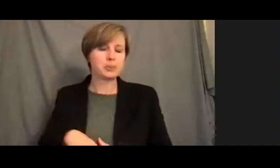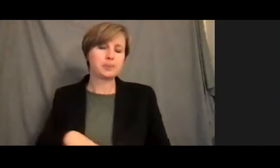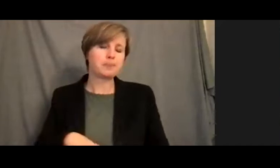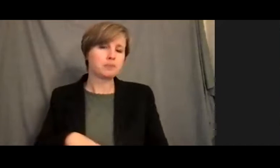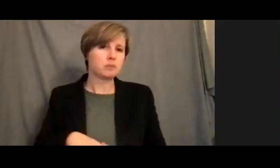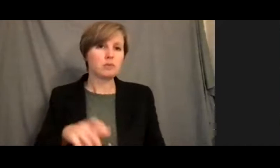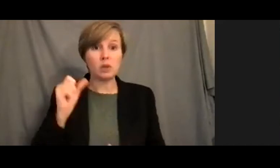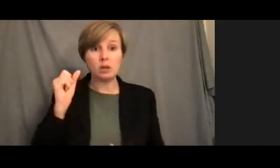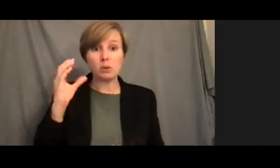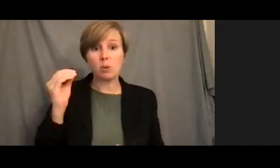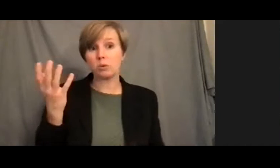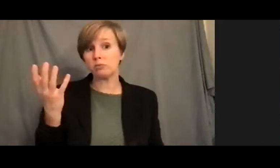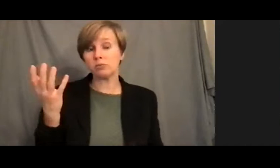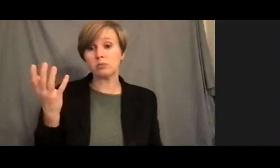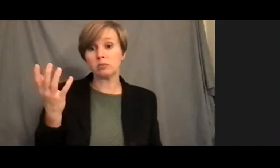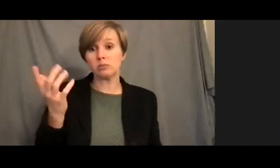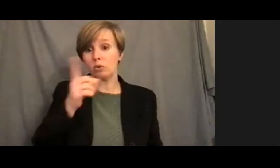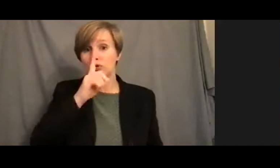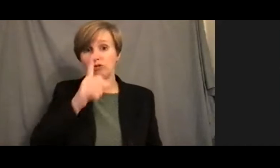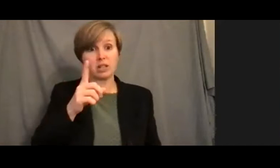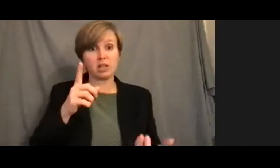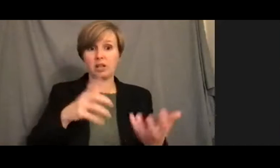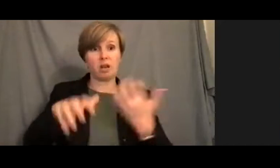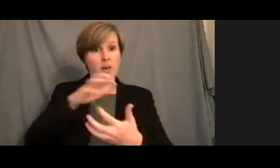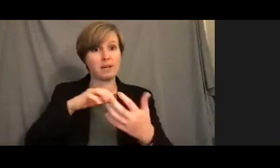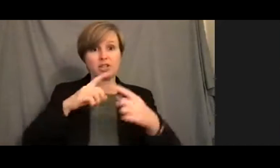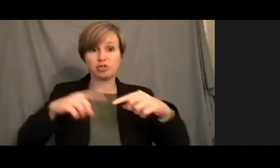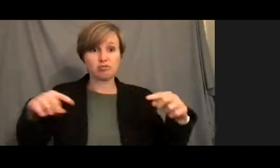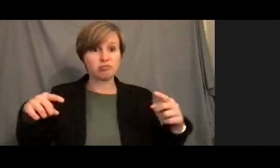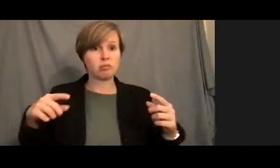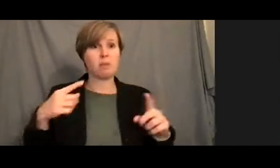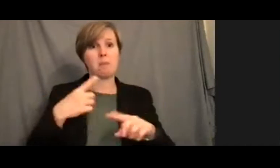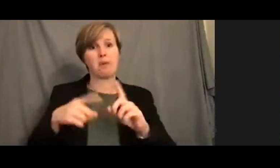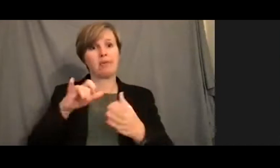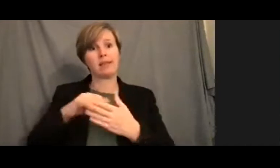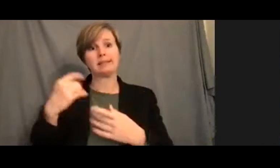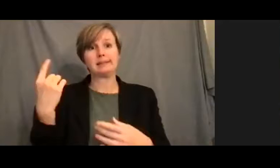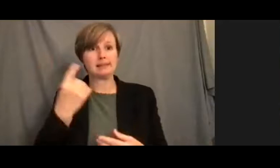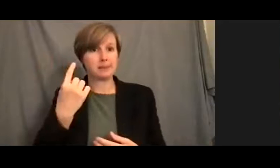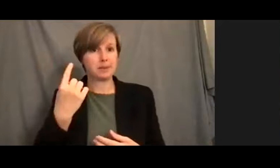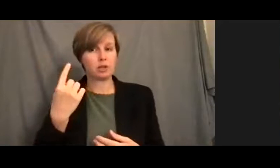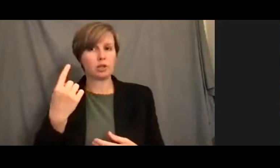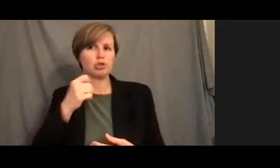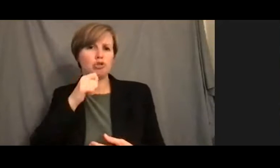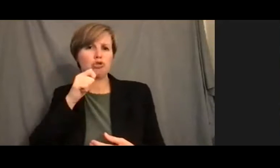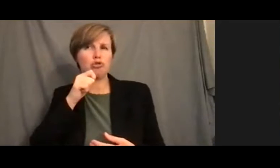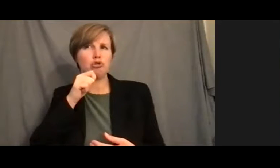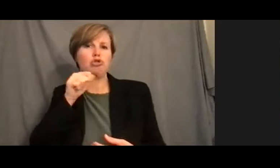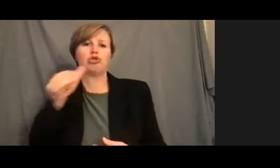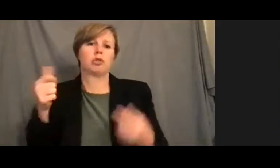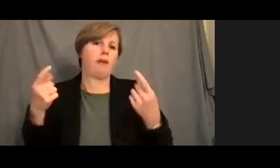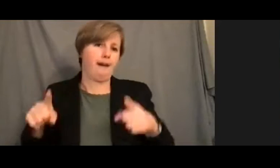So it's really a combination of factors, but it's something that shouldn't happen,